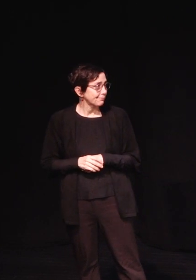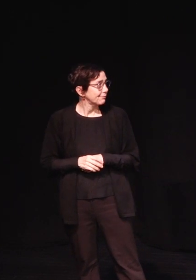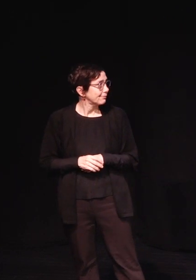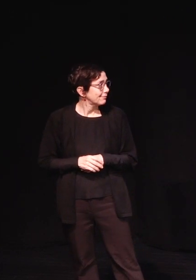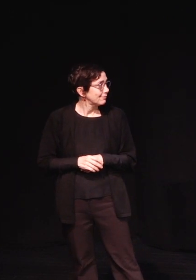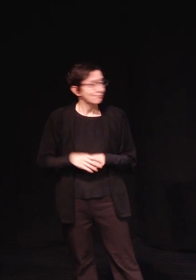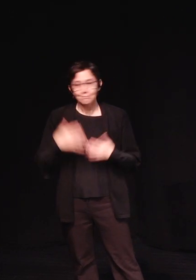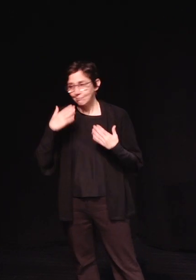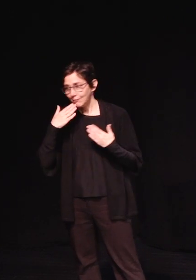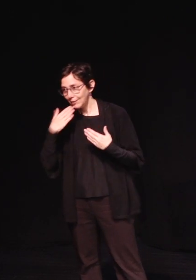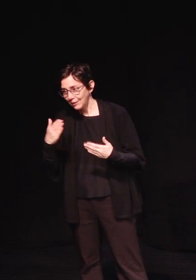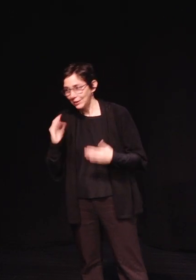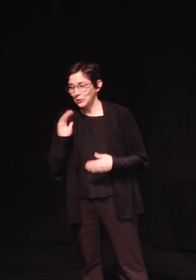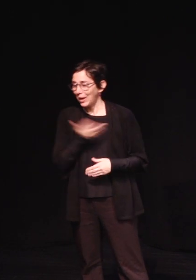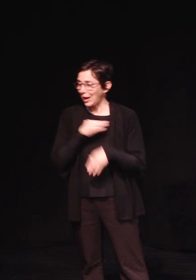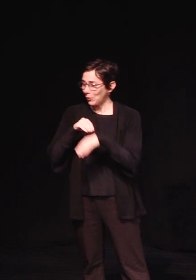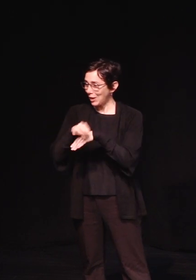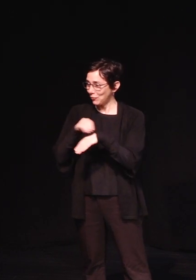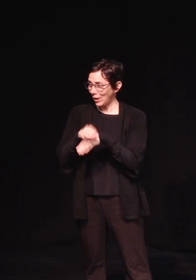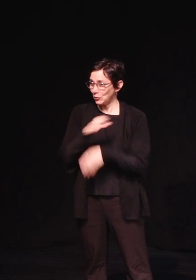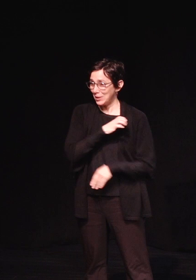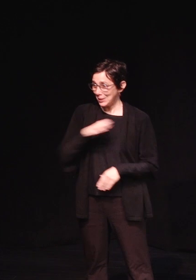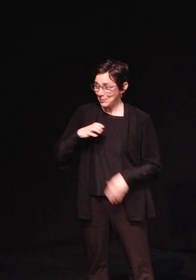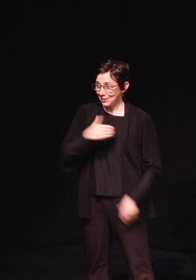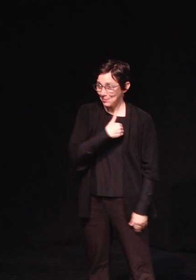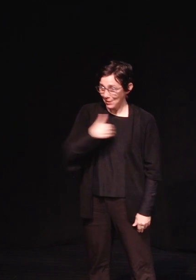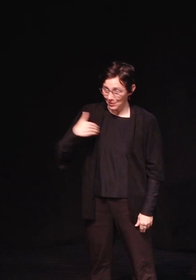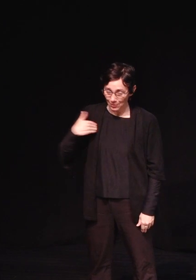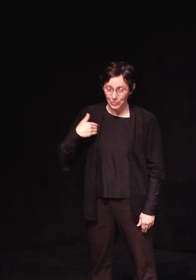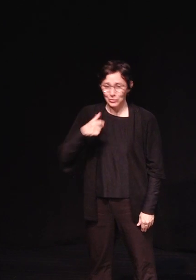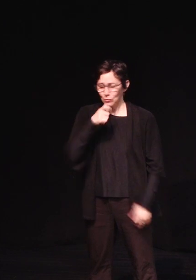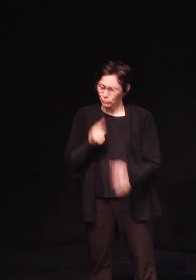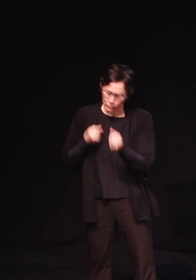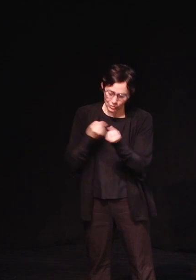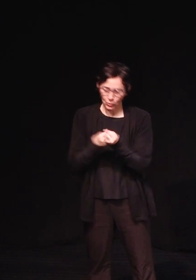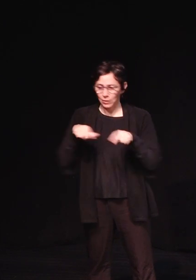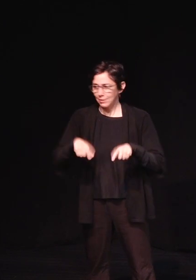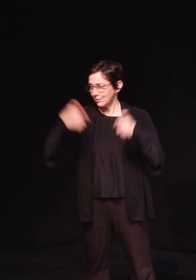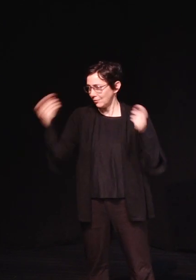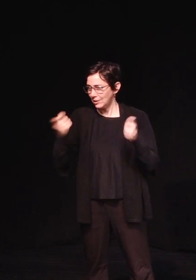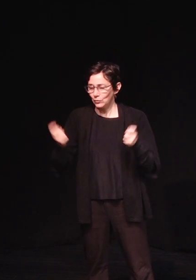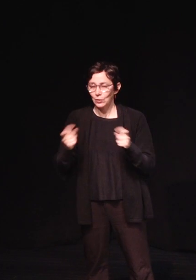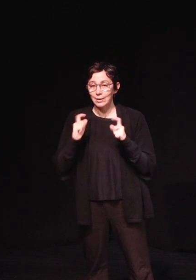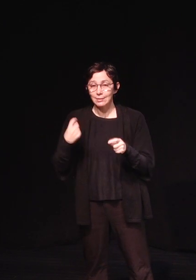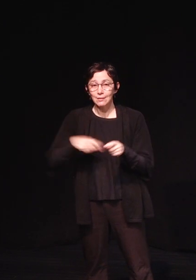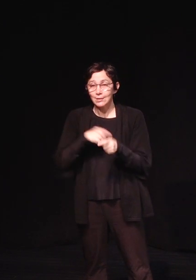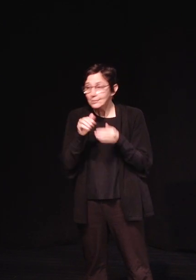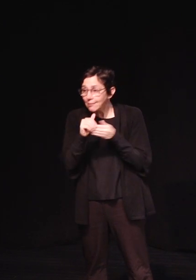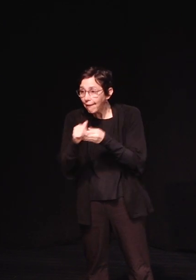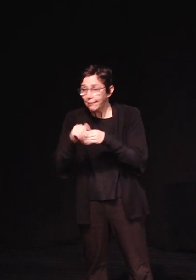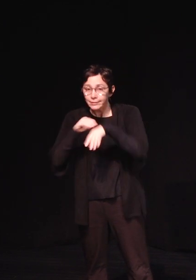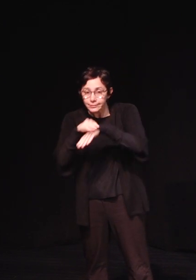A big thank you to our advisory committee members who champion the festival and provide invaluable guidance to make this